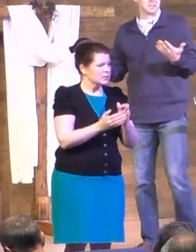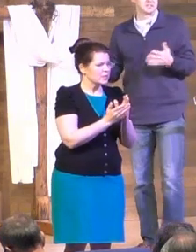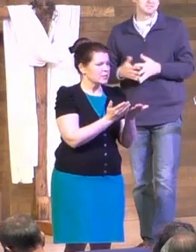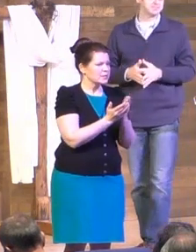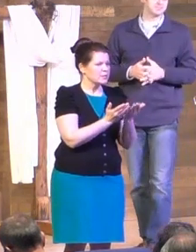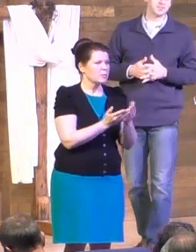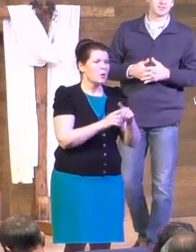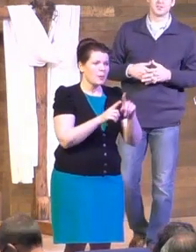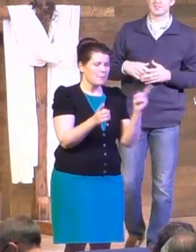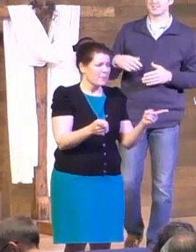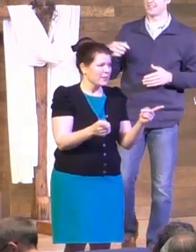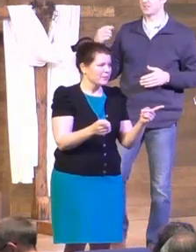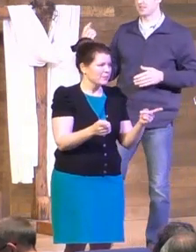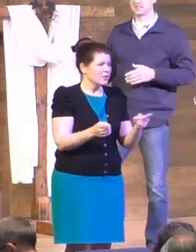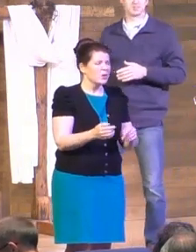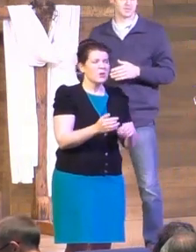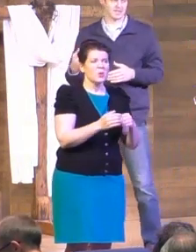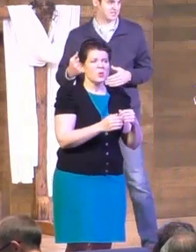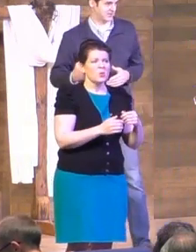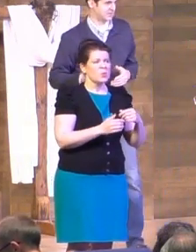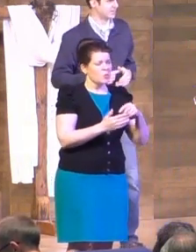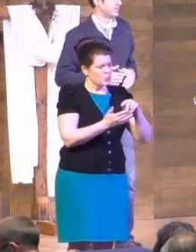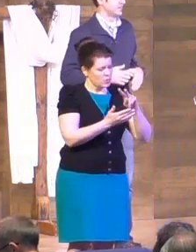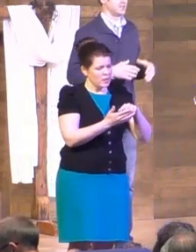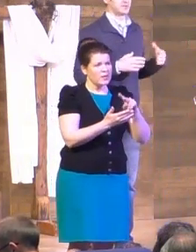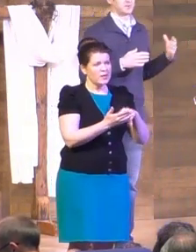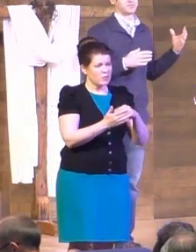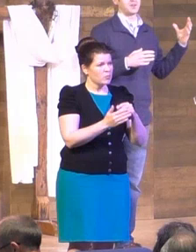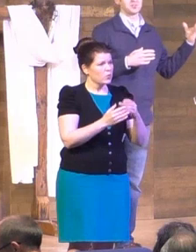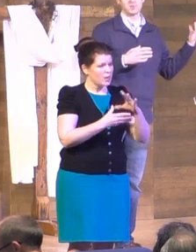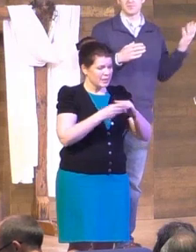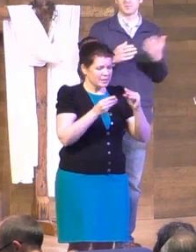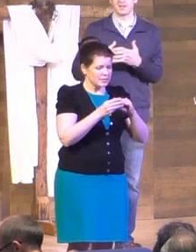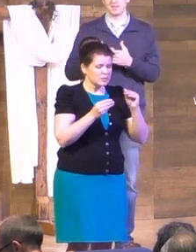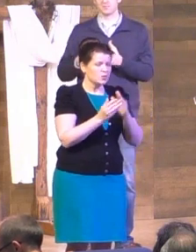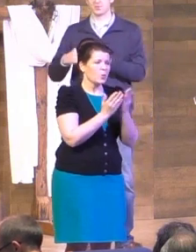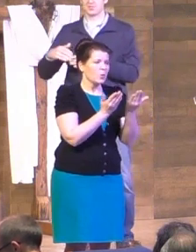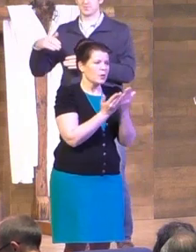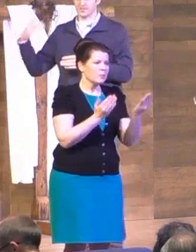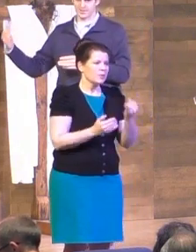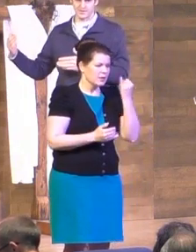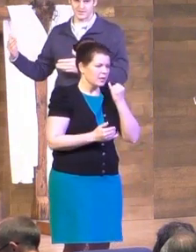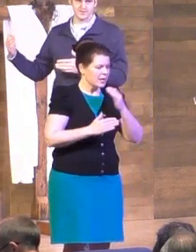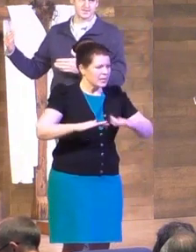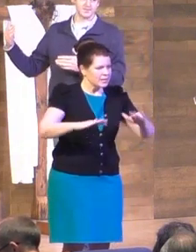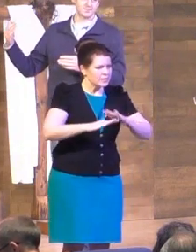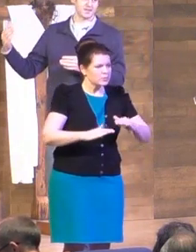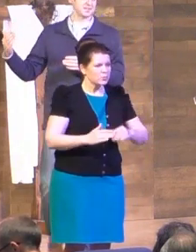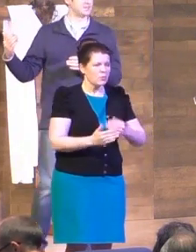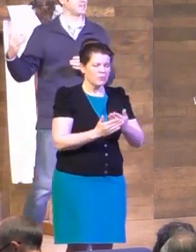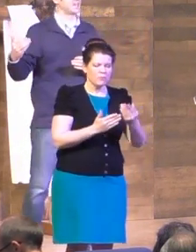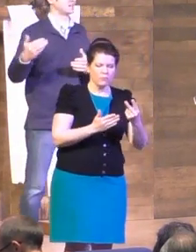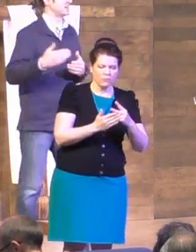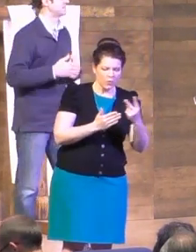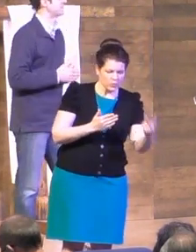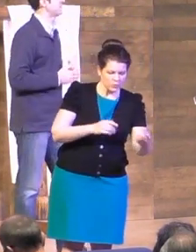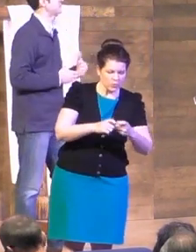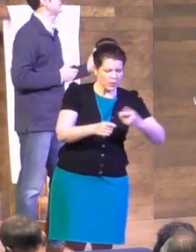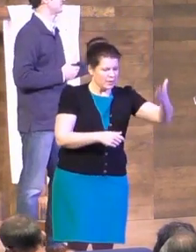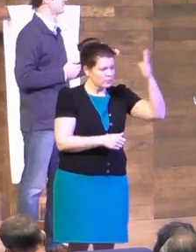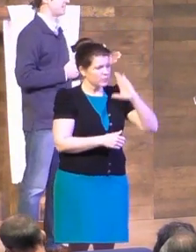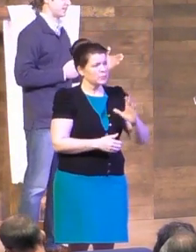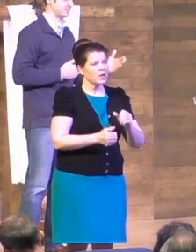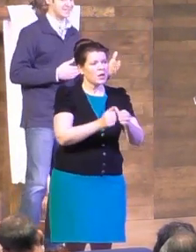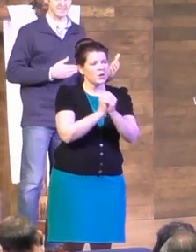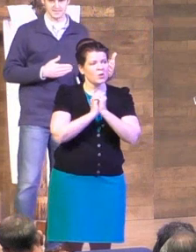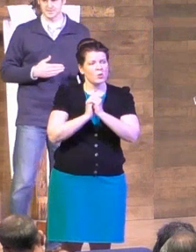book. There's a cycle that's explained here. Israel falls away from God, worships the other gods of the Canaanites, the people they're supposed